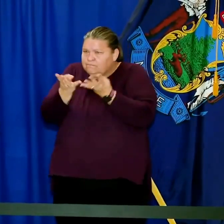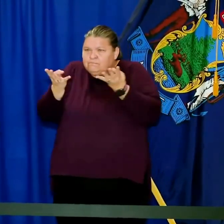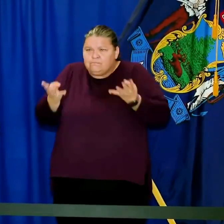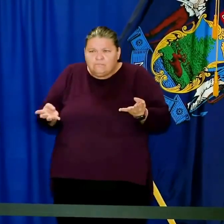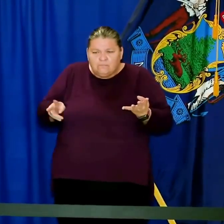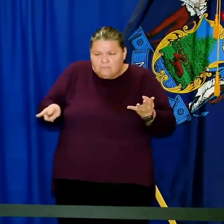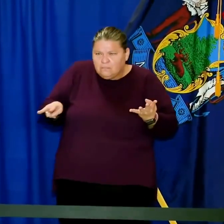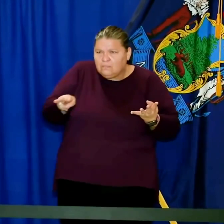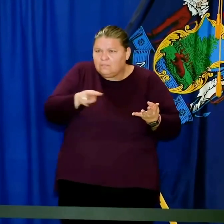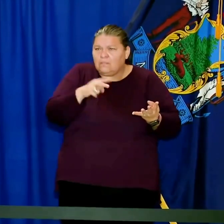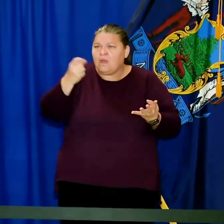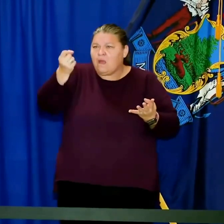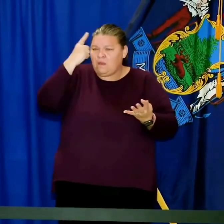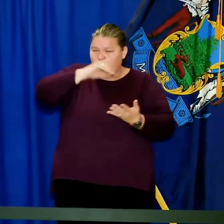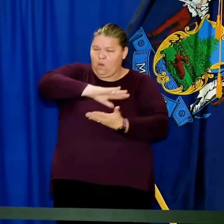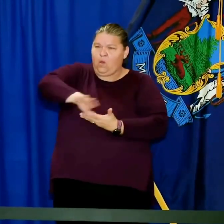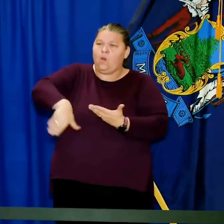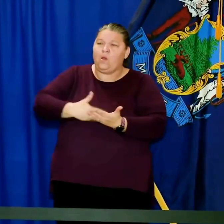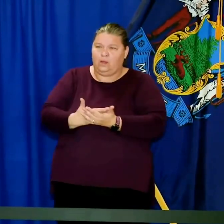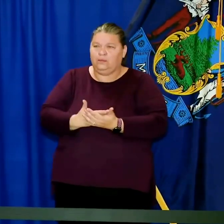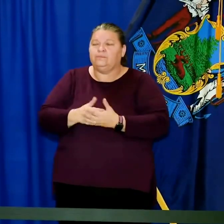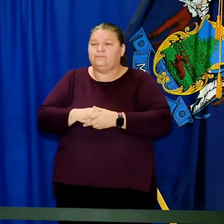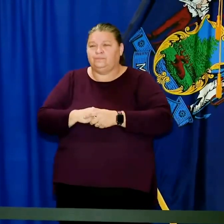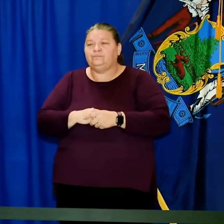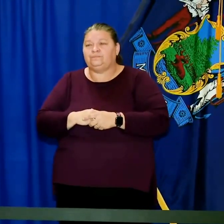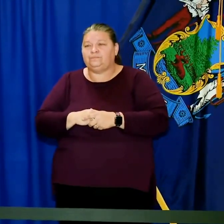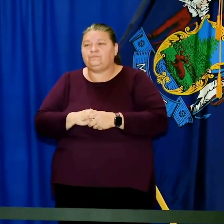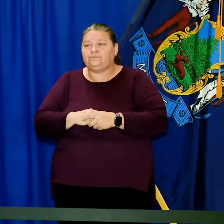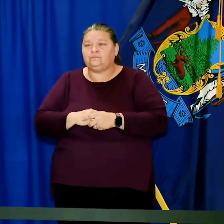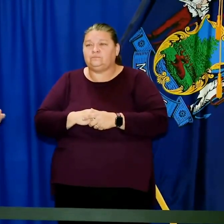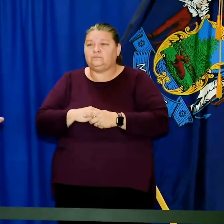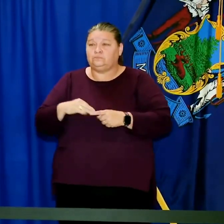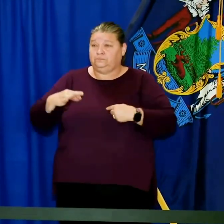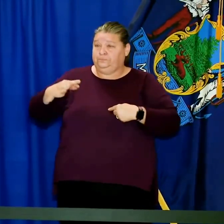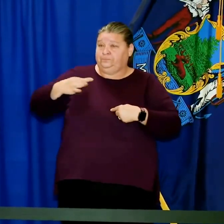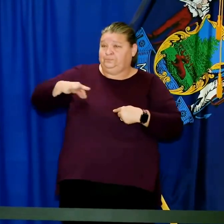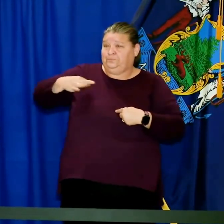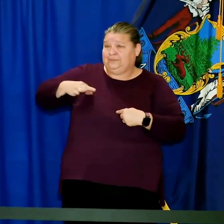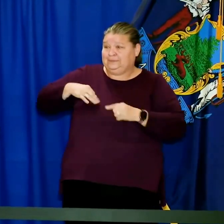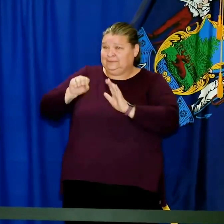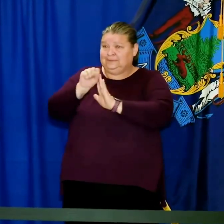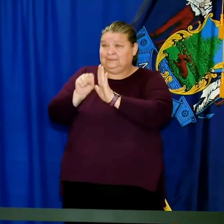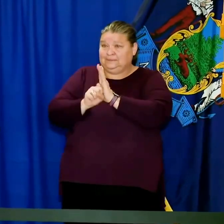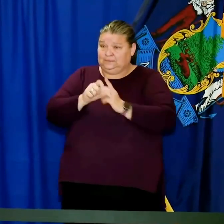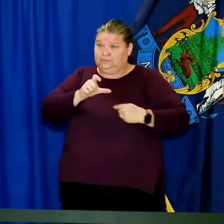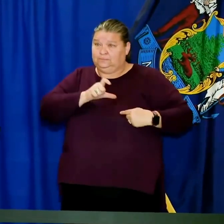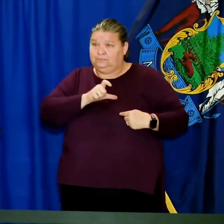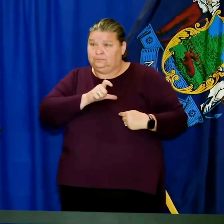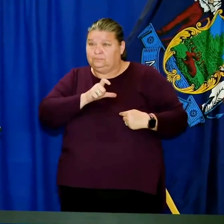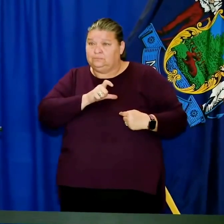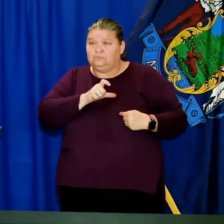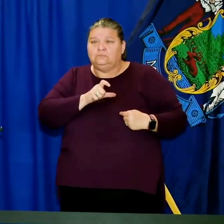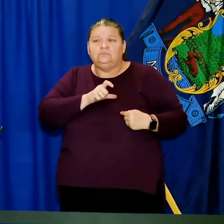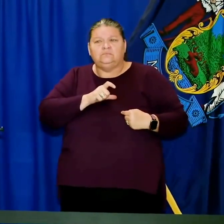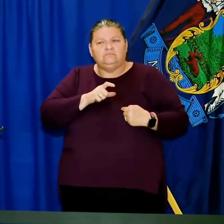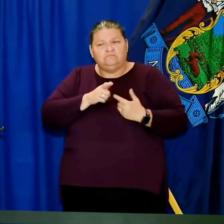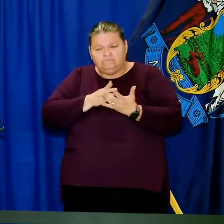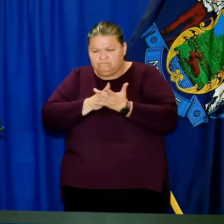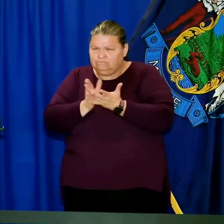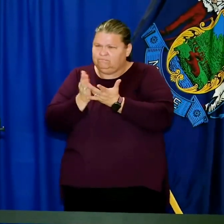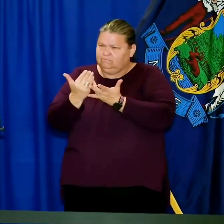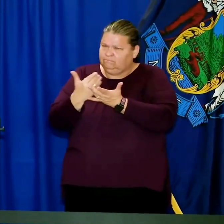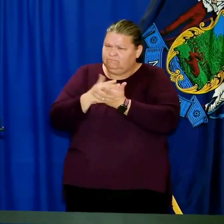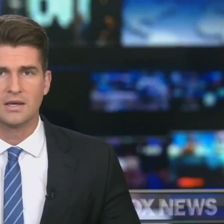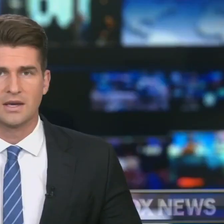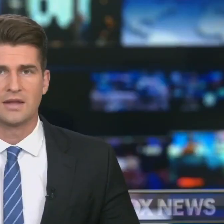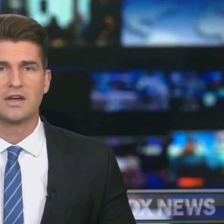All of the facts. The Maine State Police is, as I said, undergoing a thorough investigation of every aspect